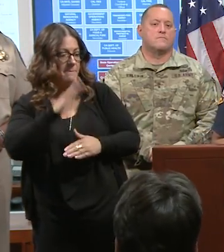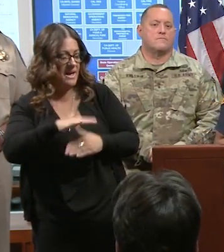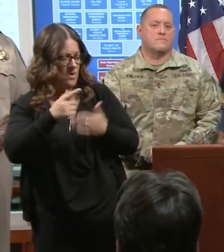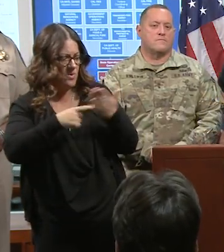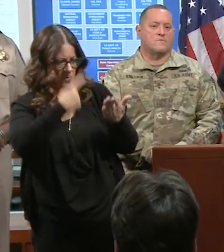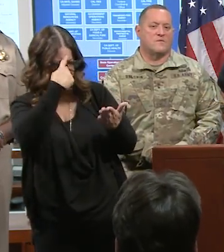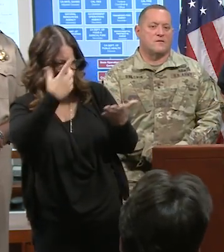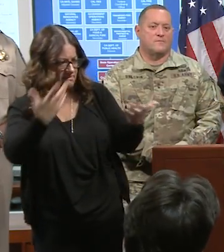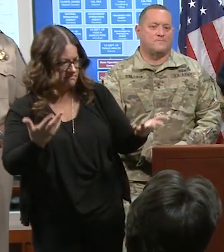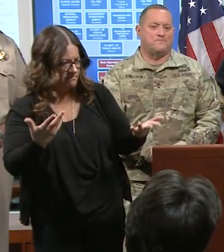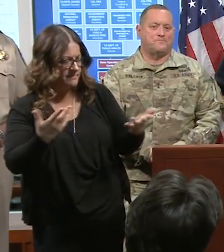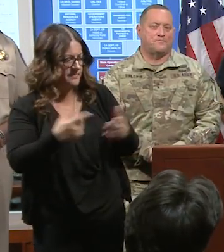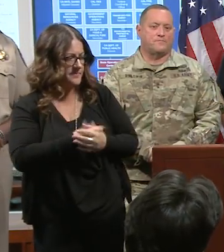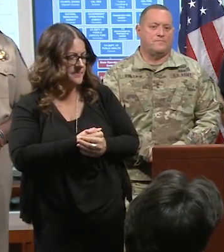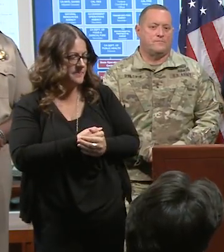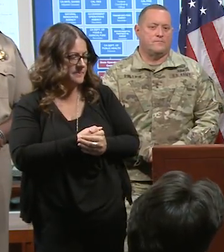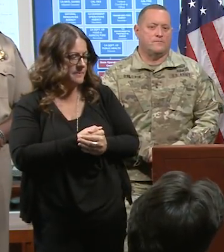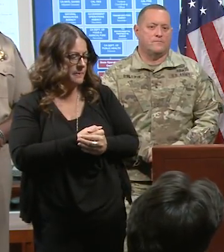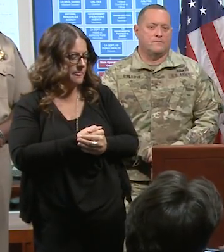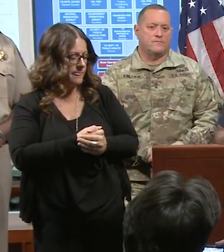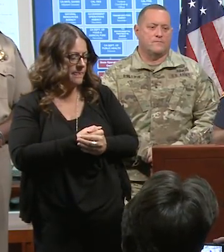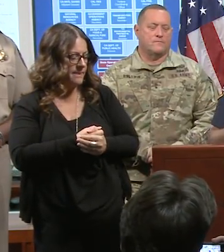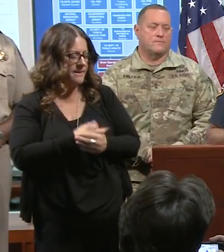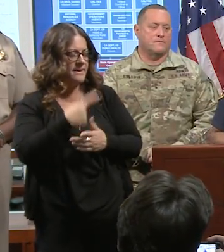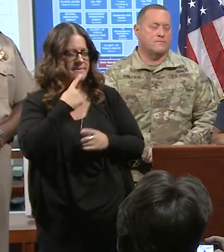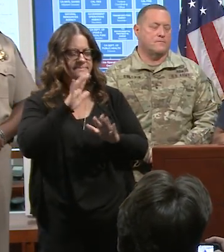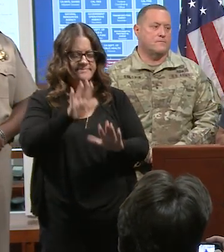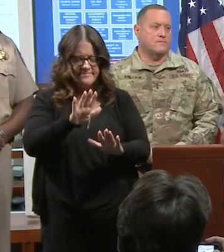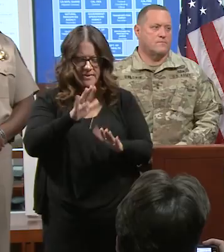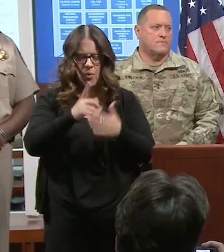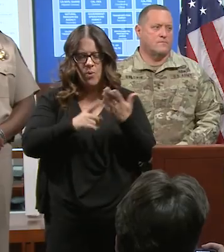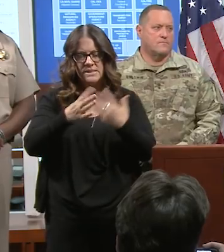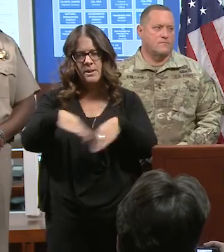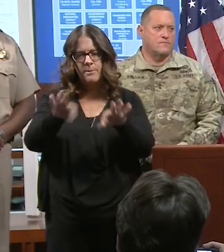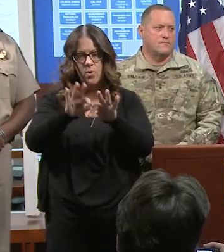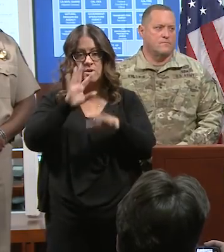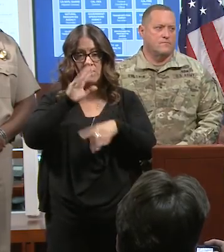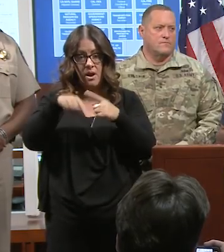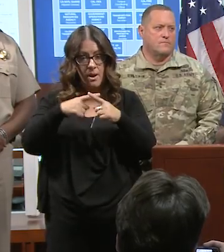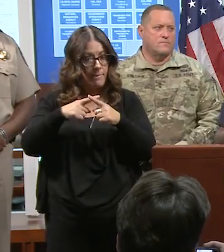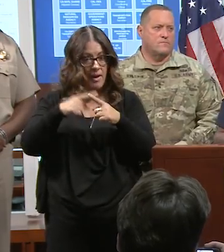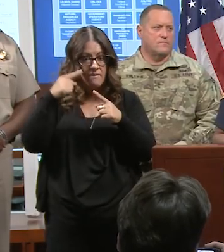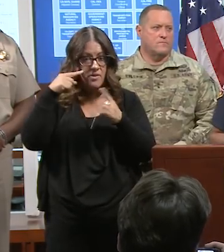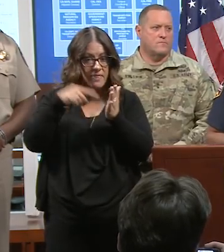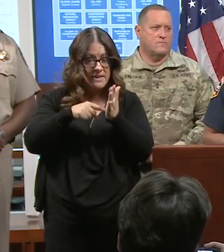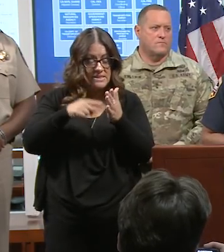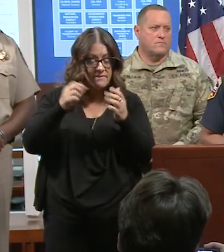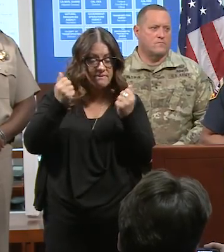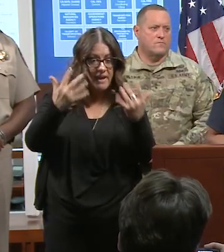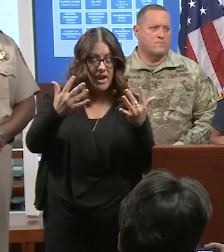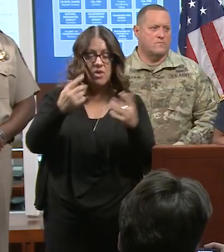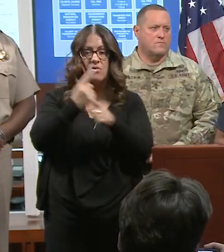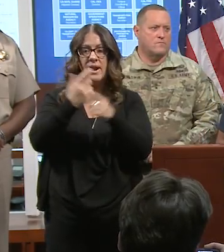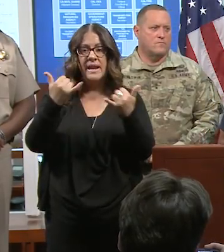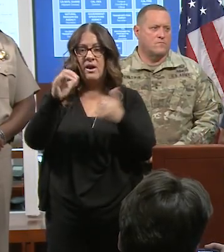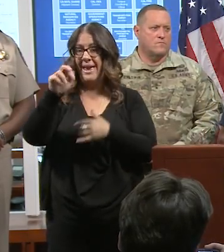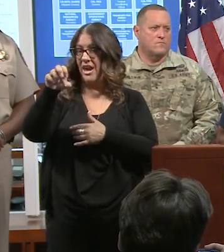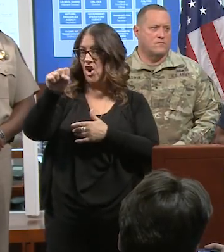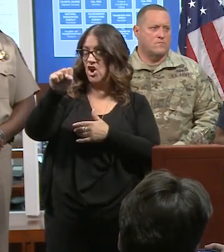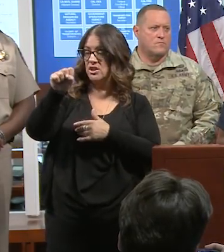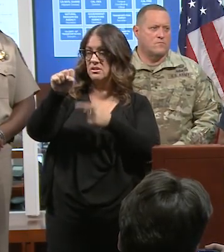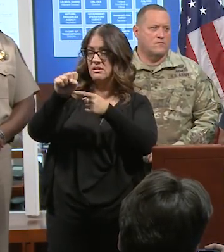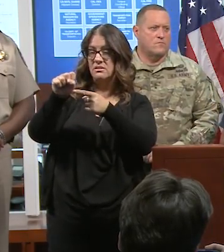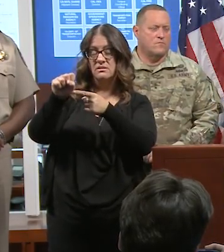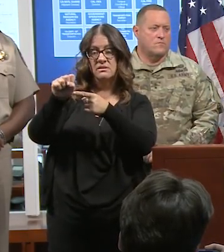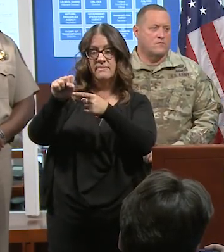such a large scale problem? So here's what's important to talk about on these fires. The majority of these fires, the acreage being burned here, all